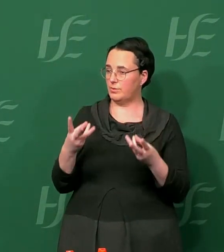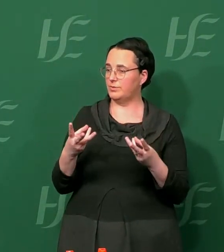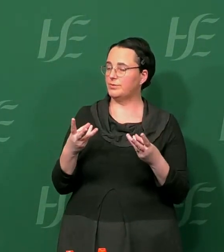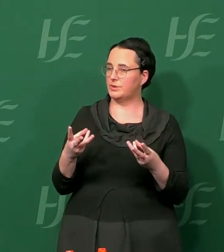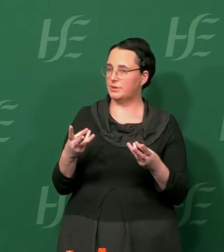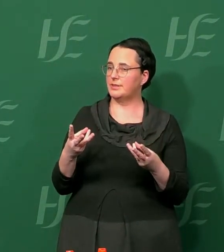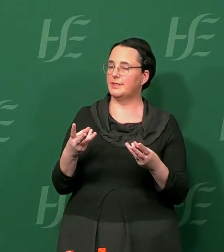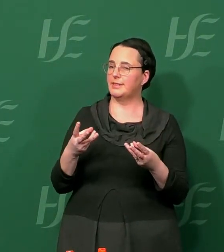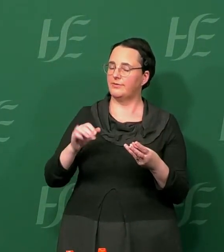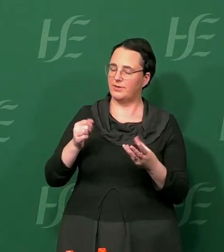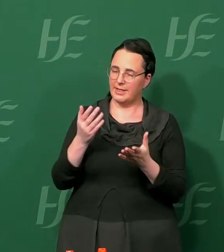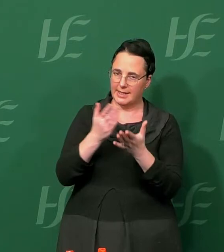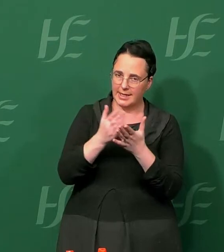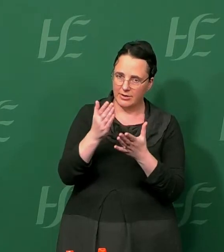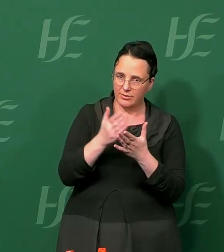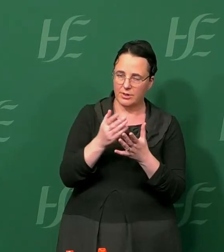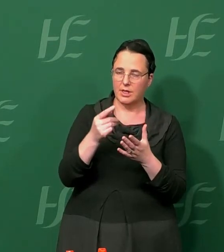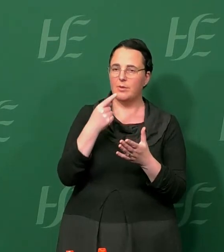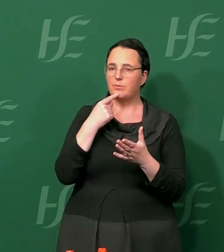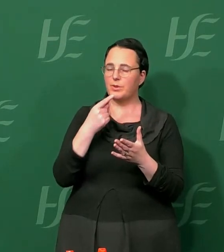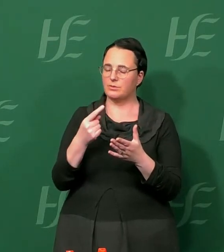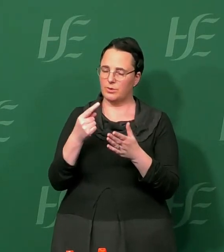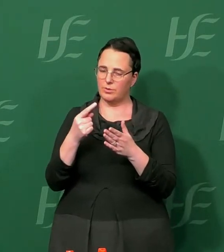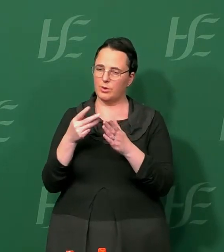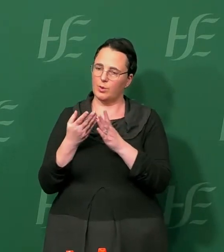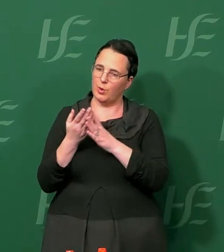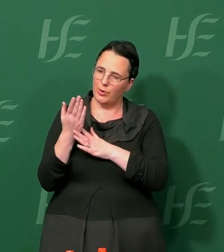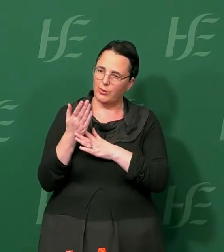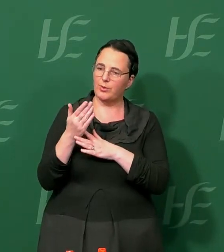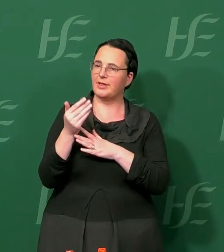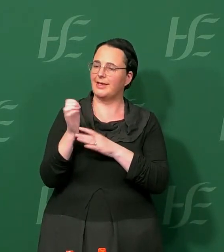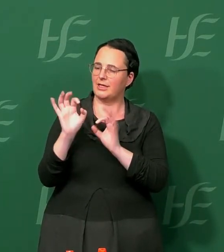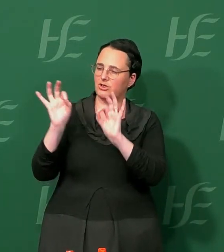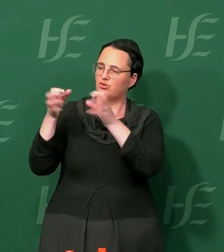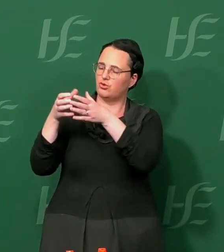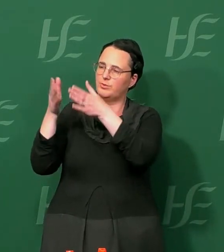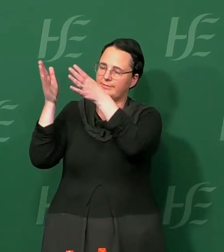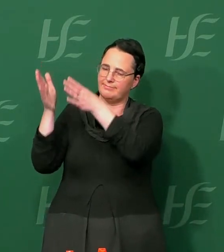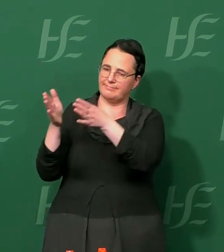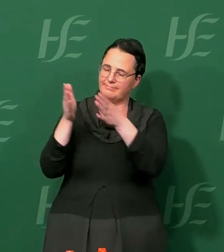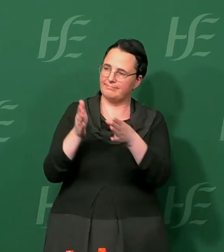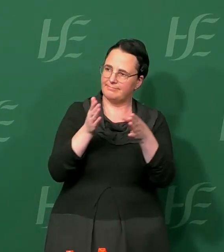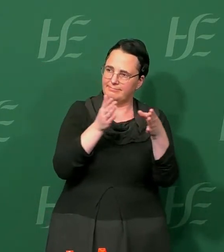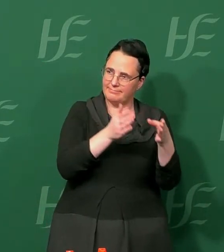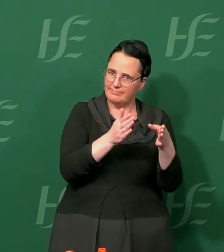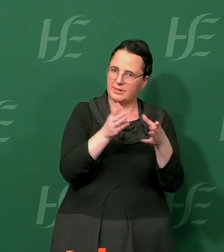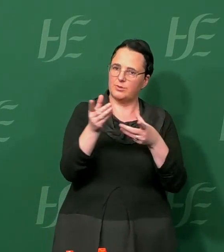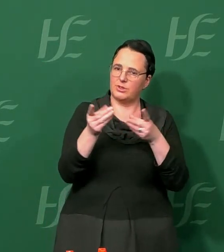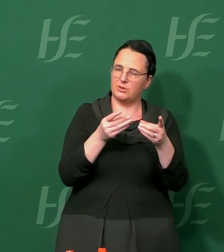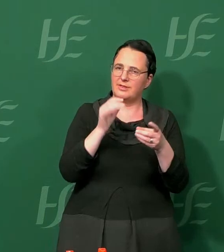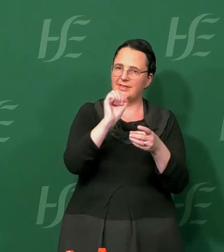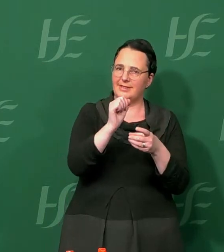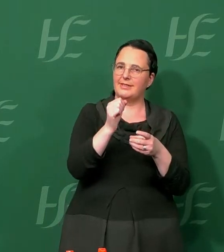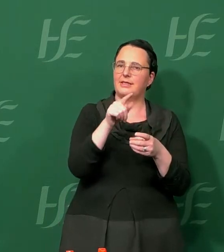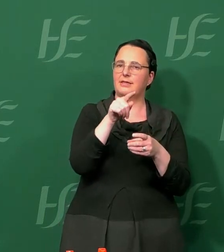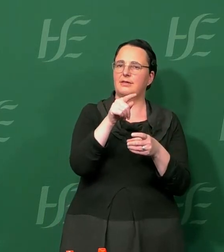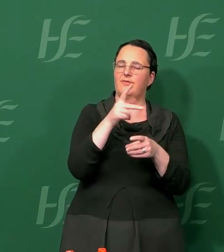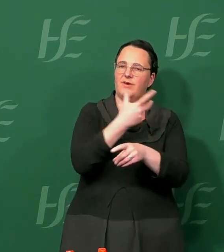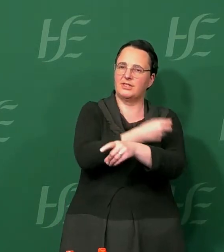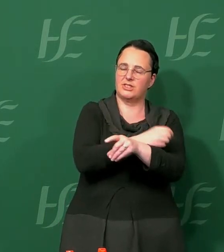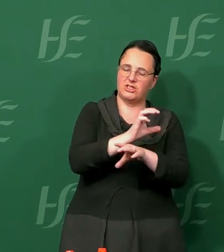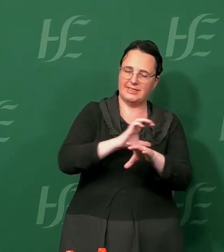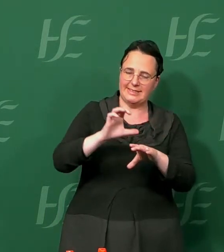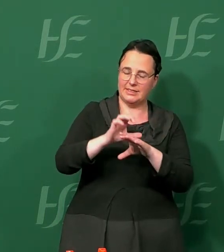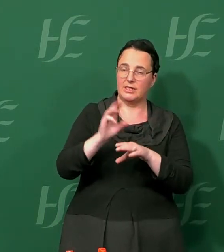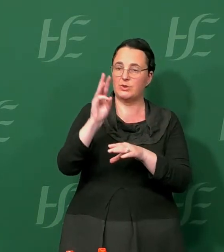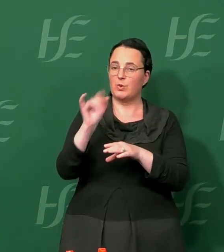us consistency, give us clarity. We're working down through the age groups, and that's the way we're doing on the vaccination centres. That's the way the GPs are doing it in their